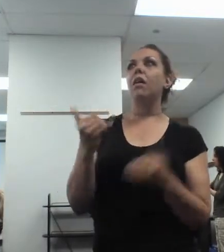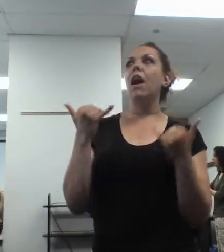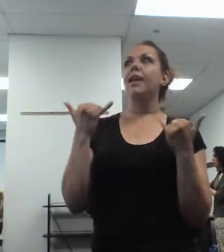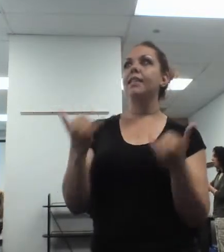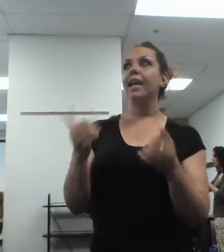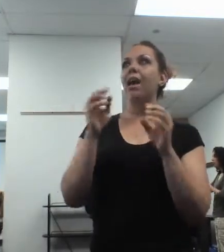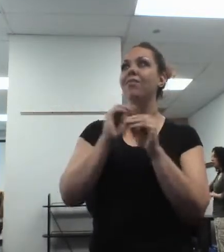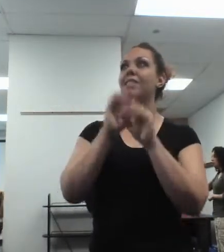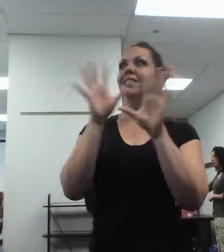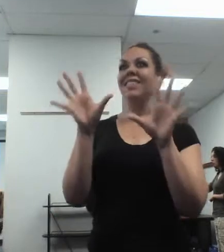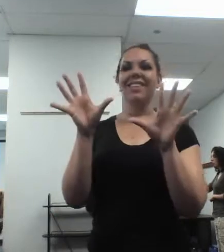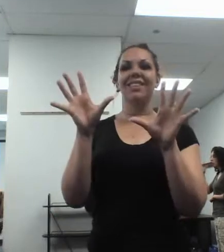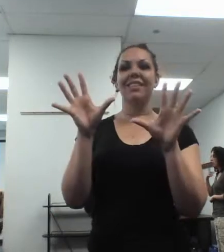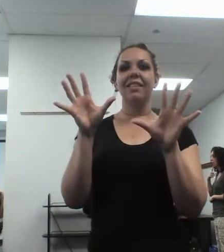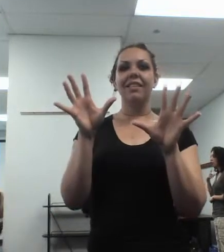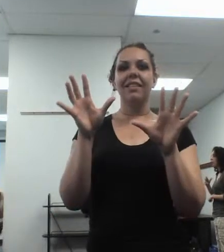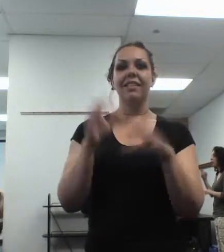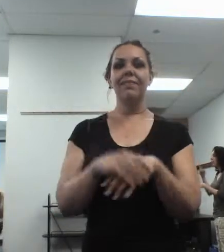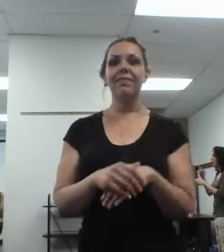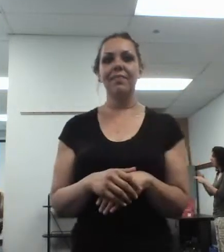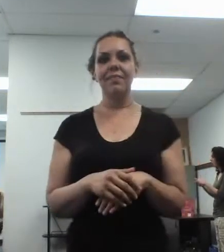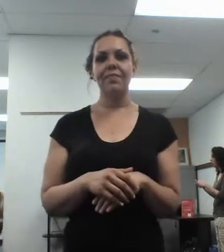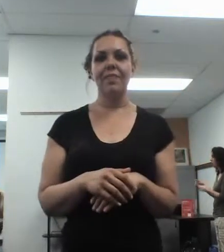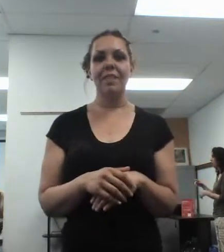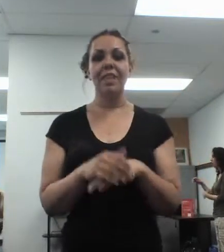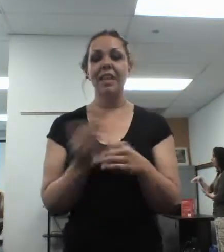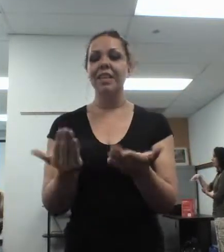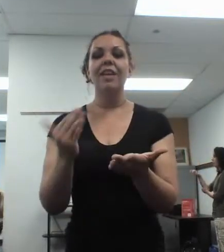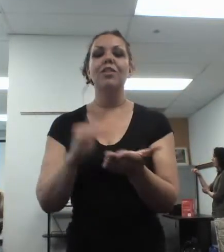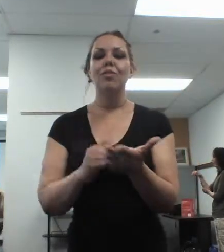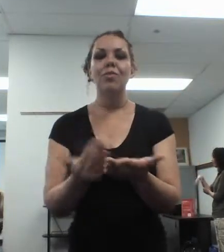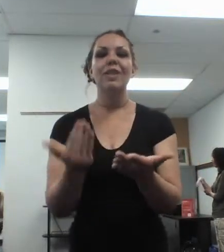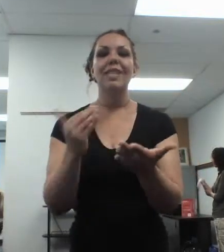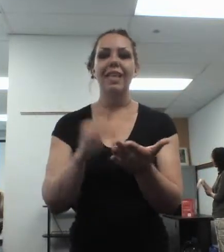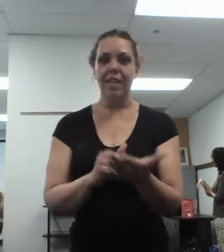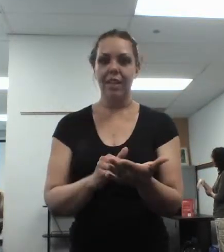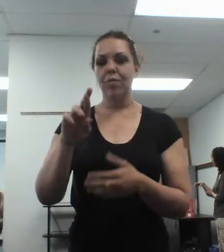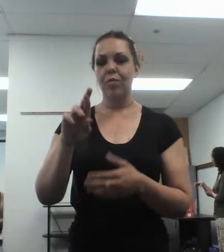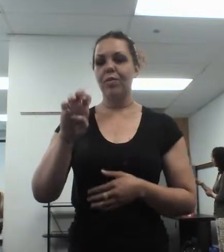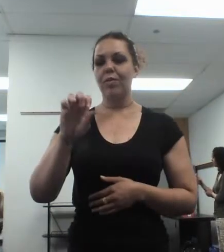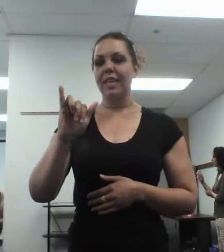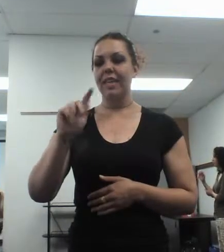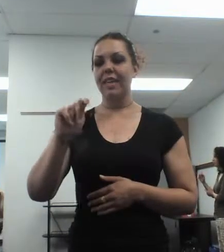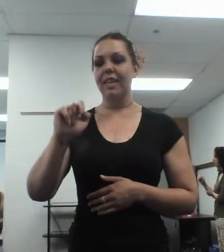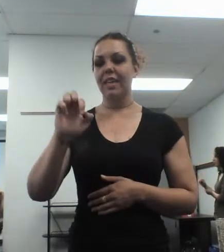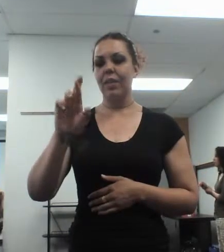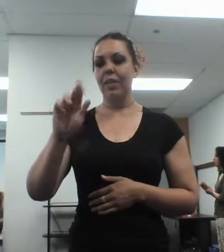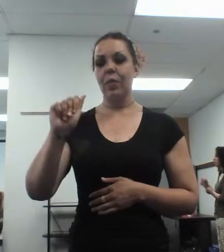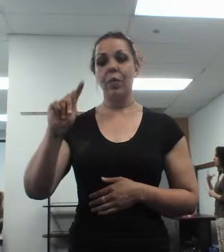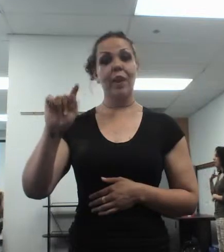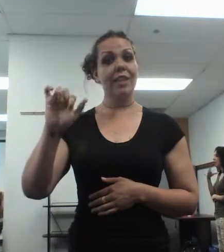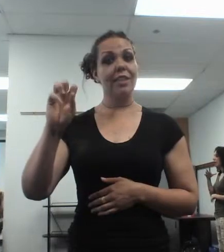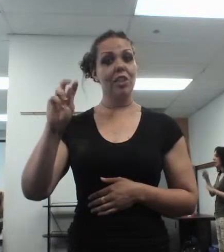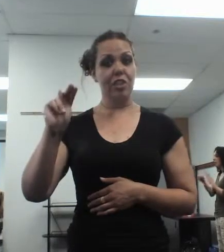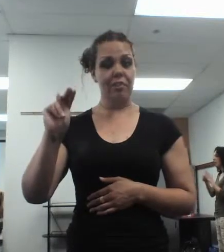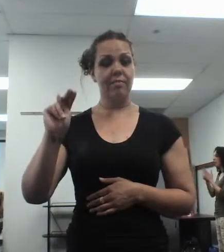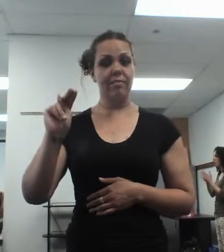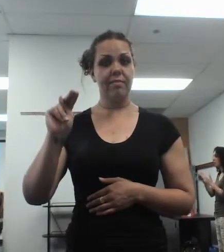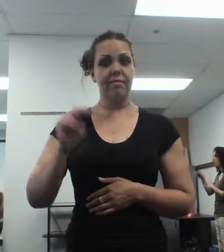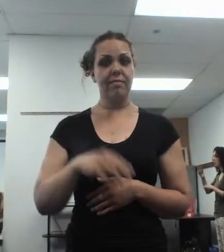it purposely to build this whole big picture of this lecture that we're giving. Does that make sense? Think you guys can do